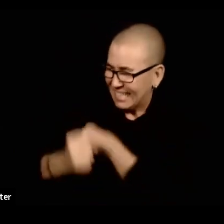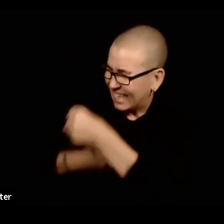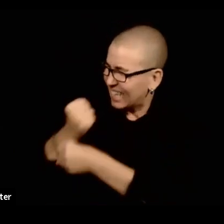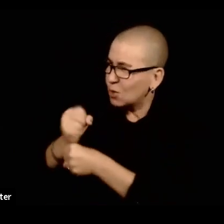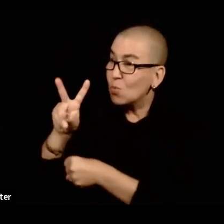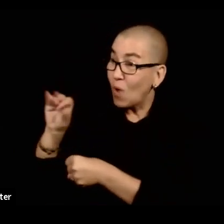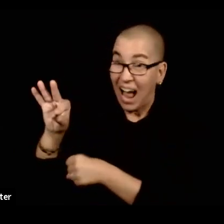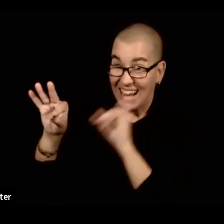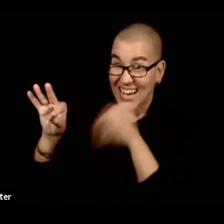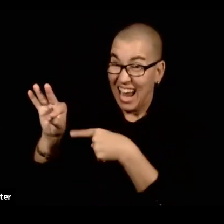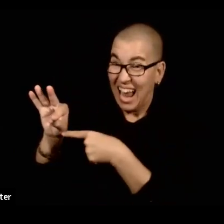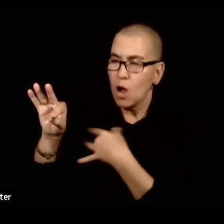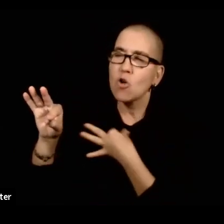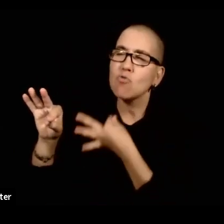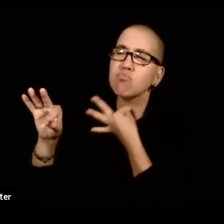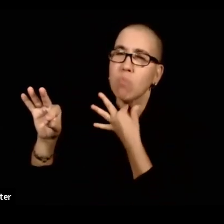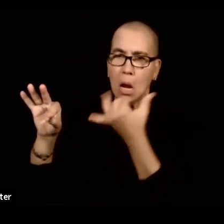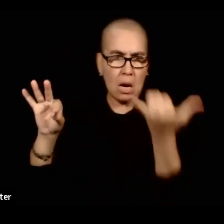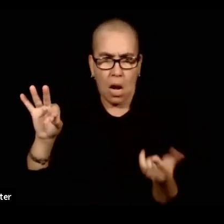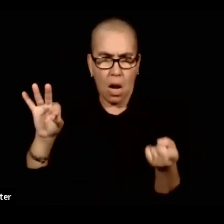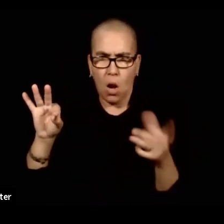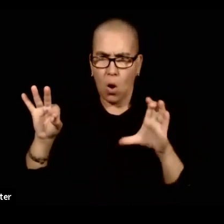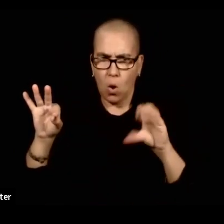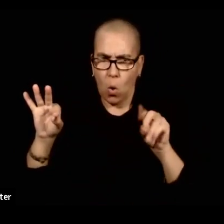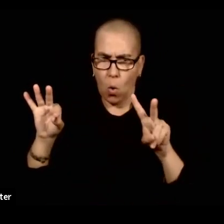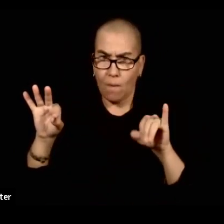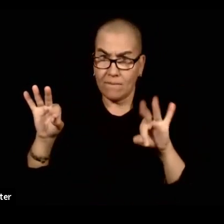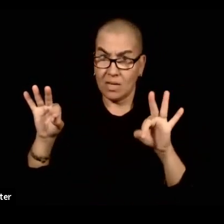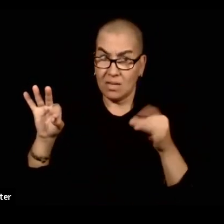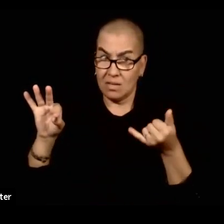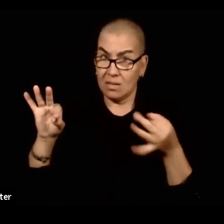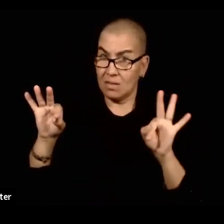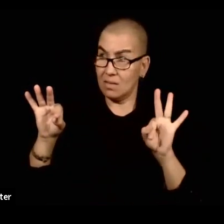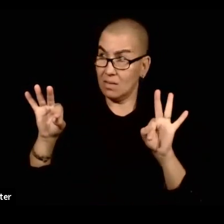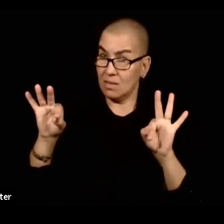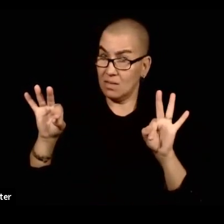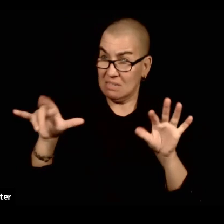assumption on my part. Are you assuming this to be a pretty big challenge that you're facing coming up?